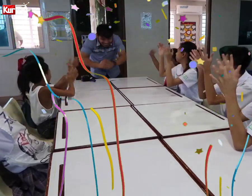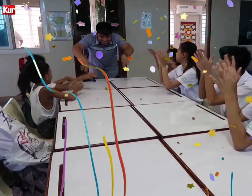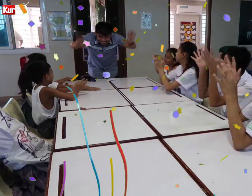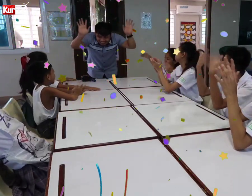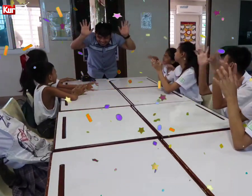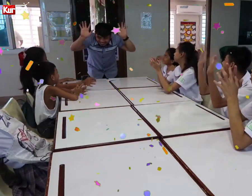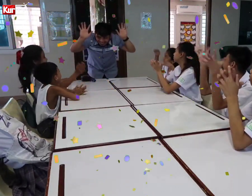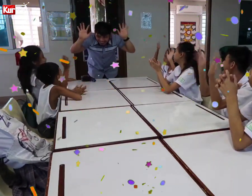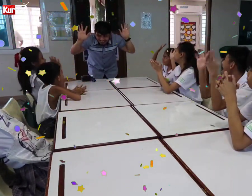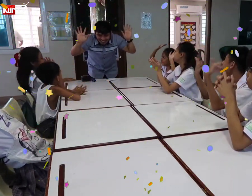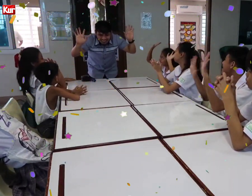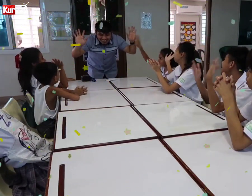All right.